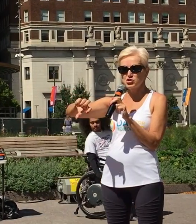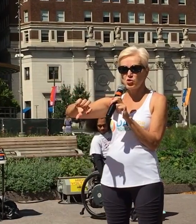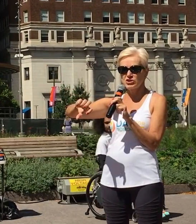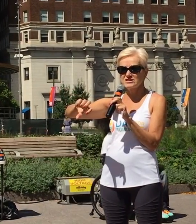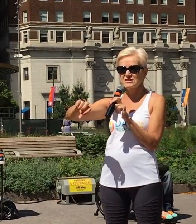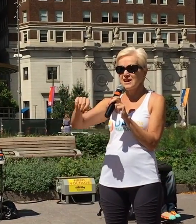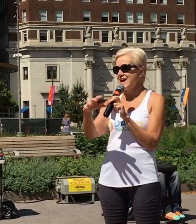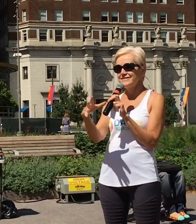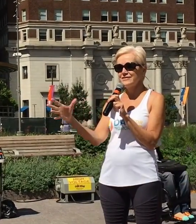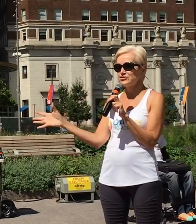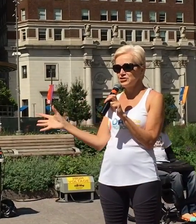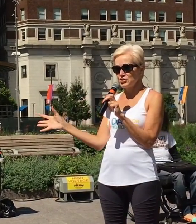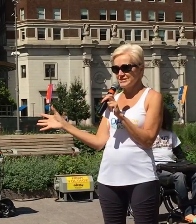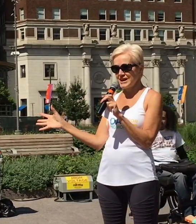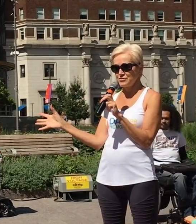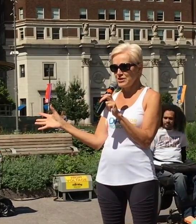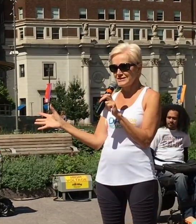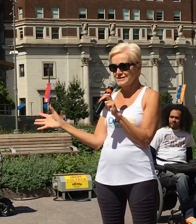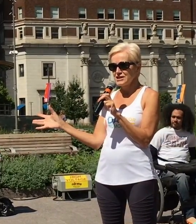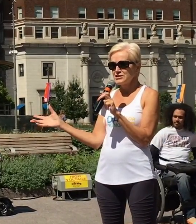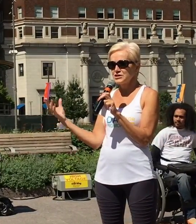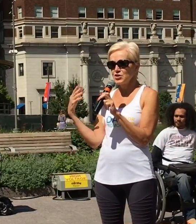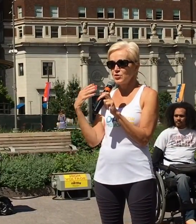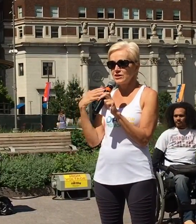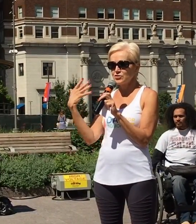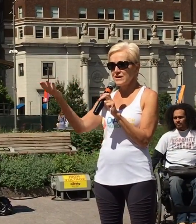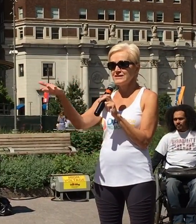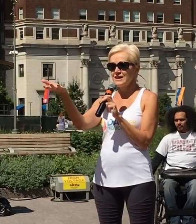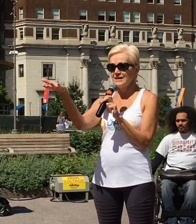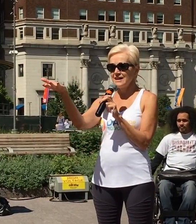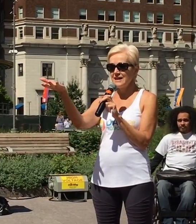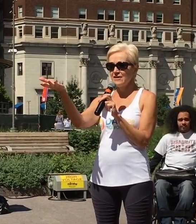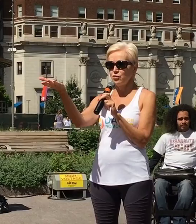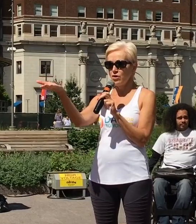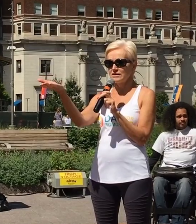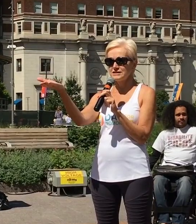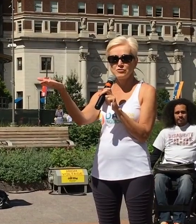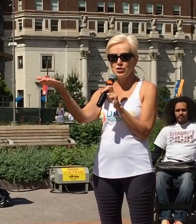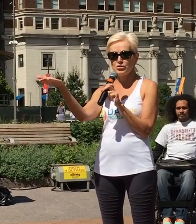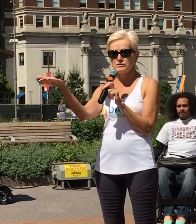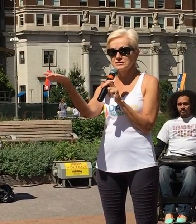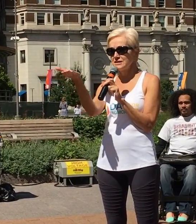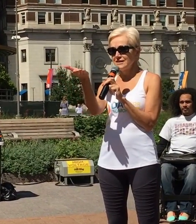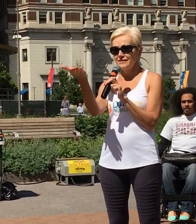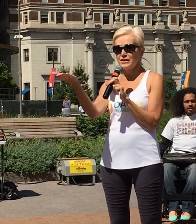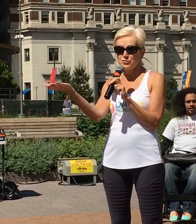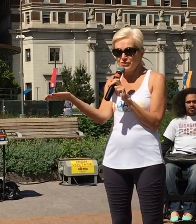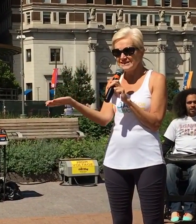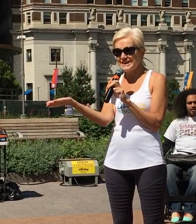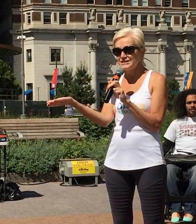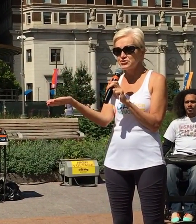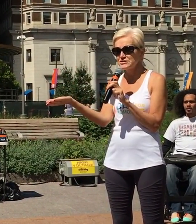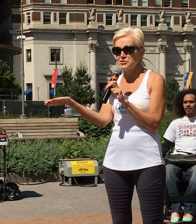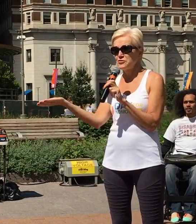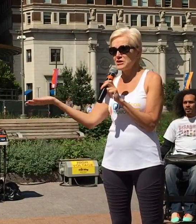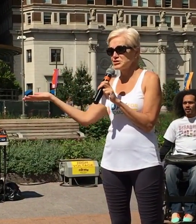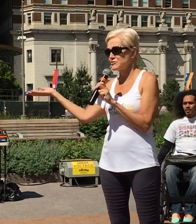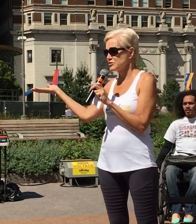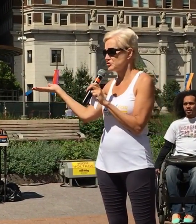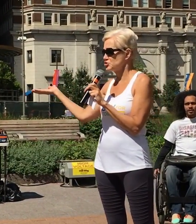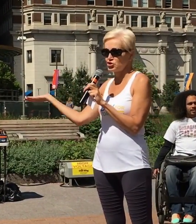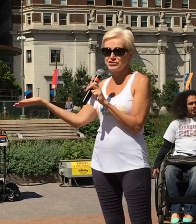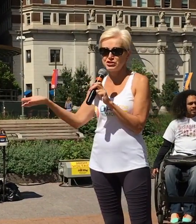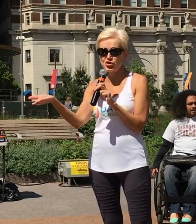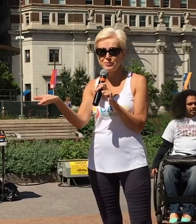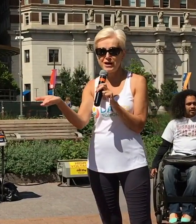where there's stores, and then there's no sidewalks. So Craig and I have walked on roads that are pretty dangerous. We've walked